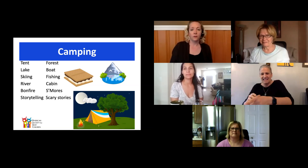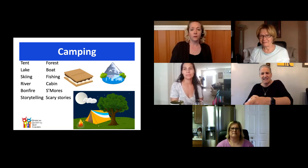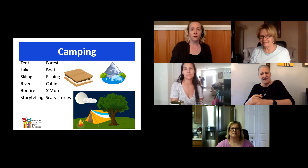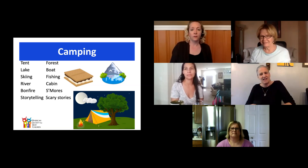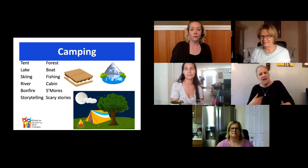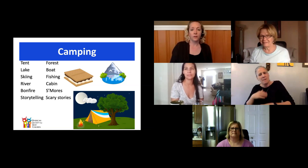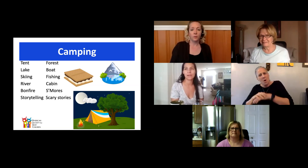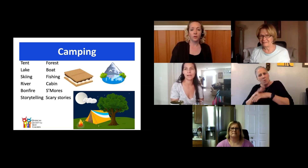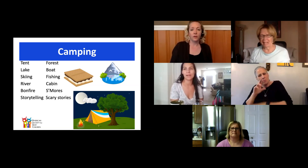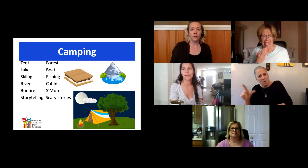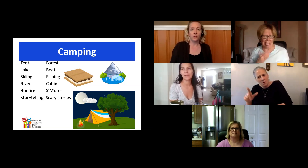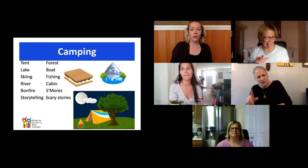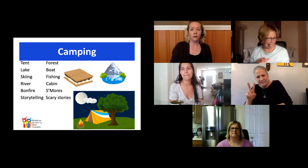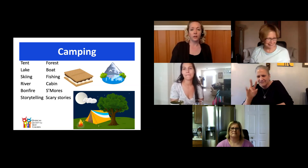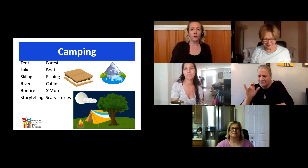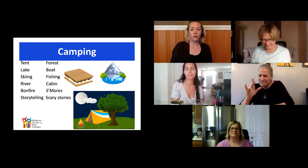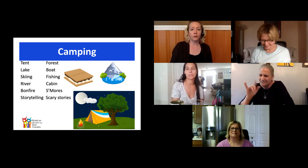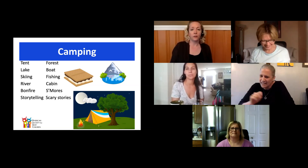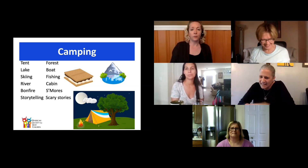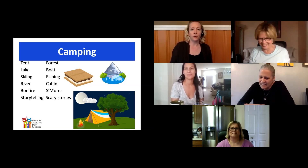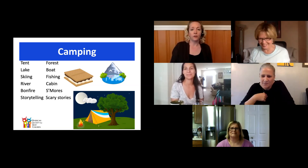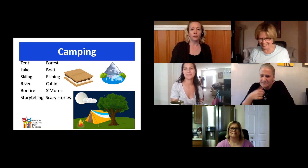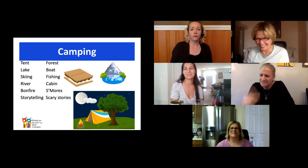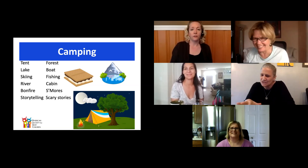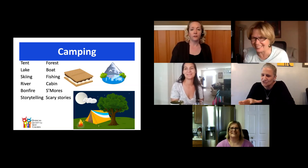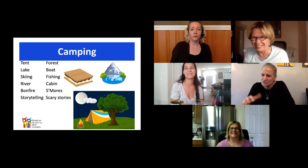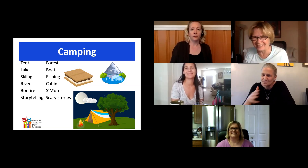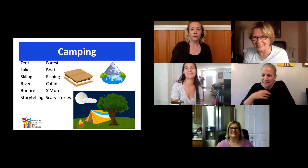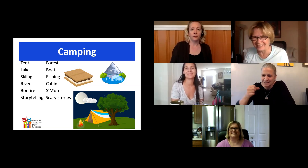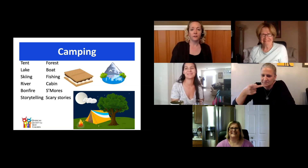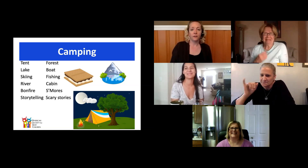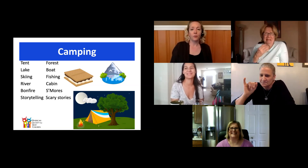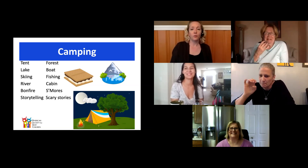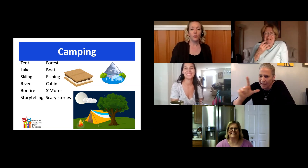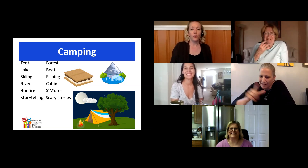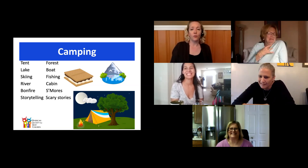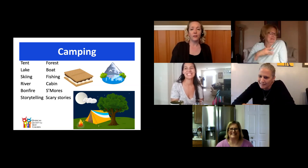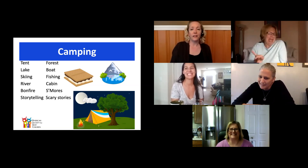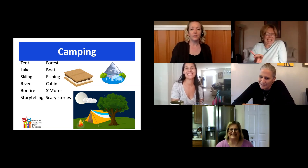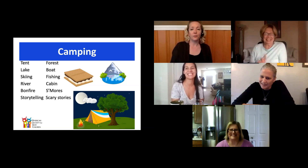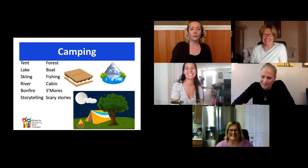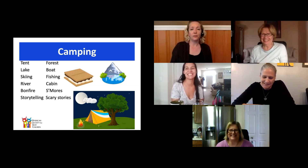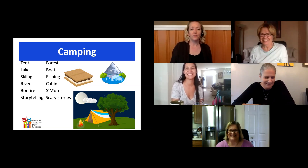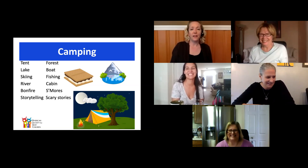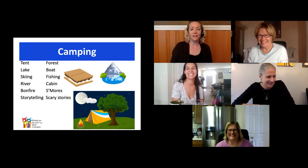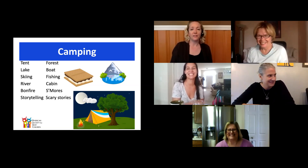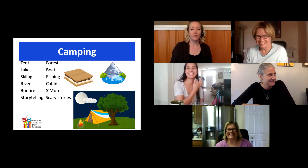that you put on. I'm on a roll, Vicky. What the face? Really? This